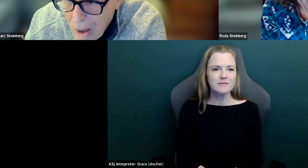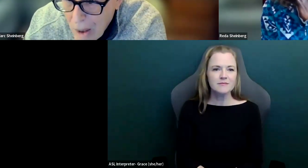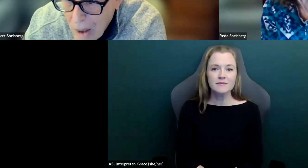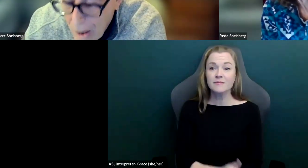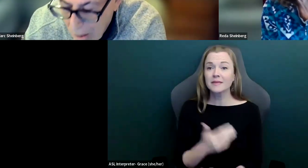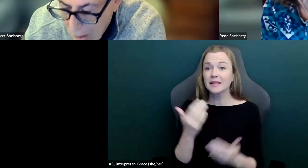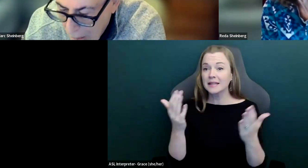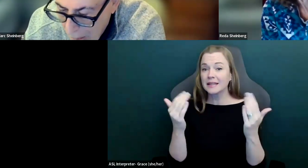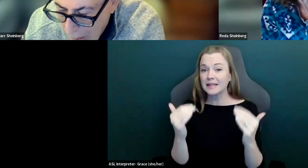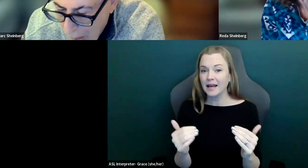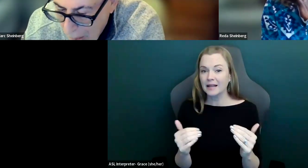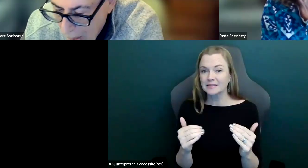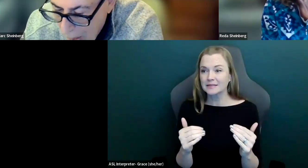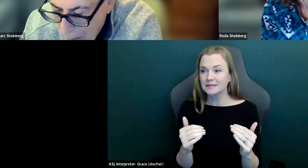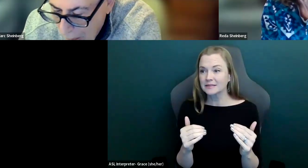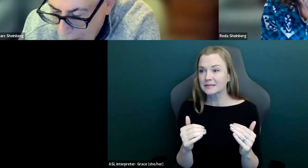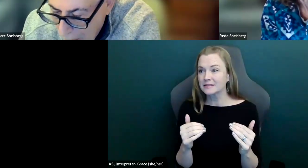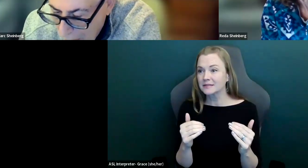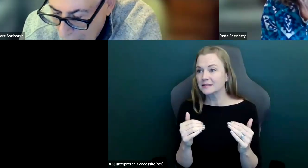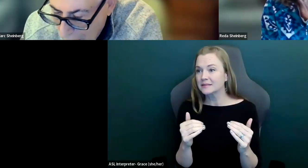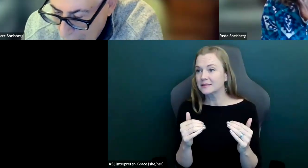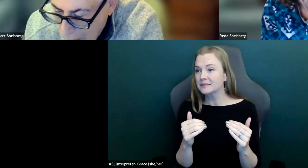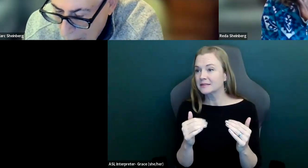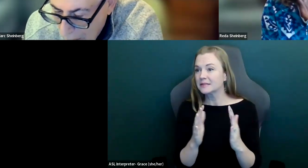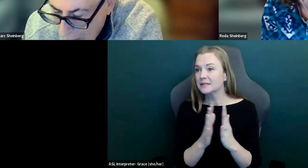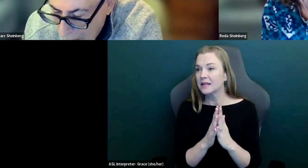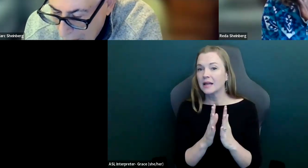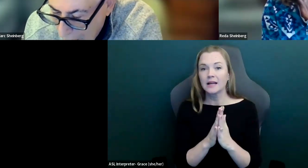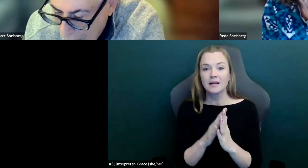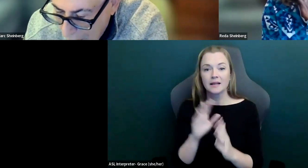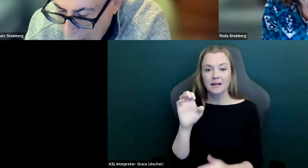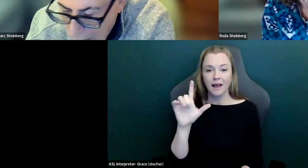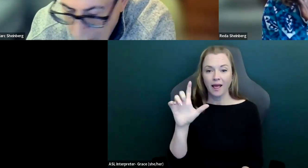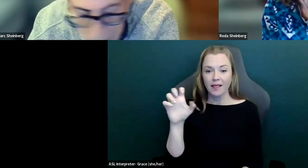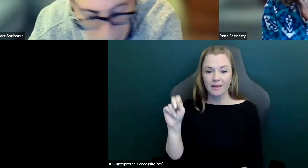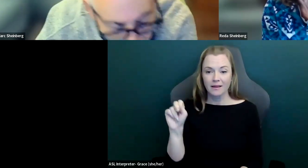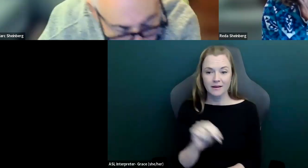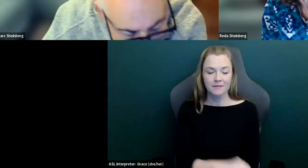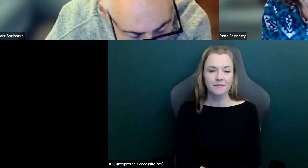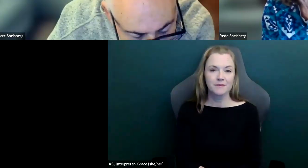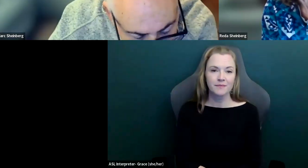about we have, let's do Ellen.